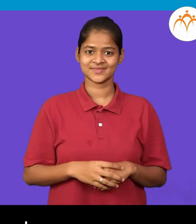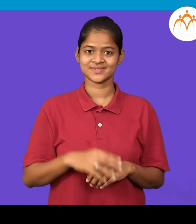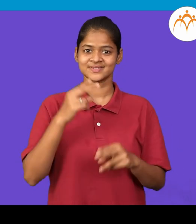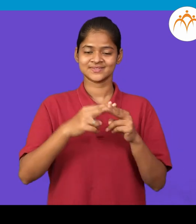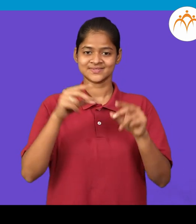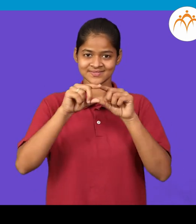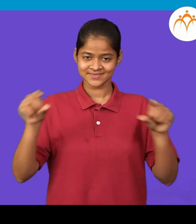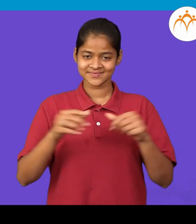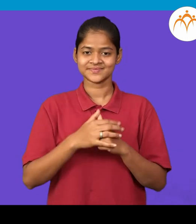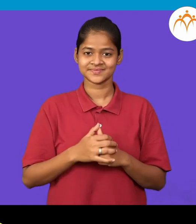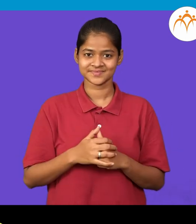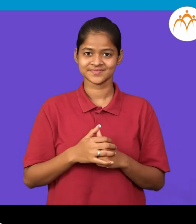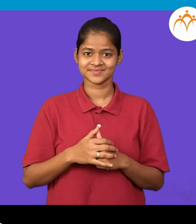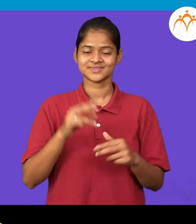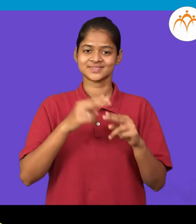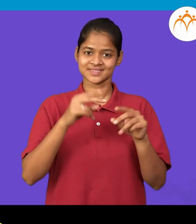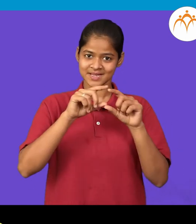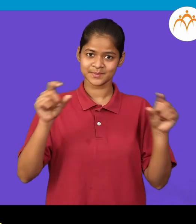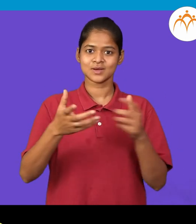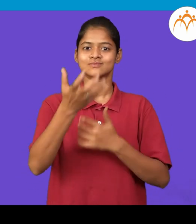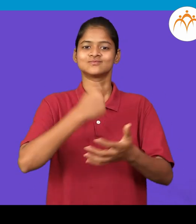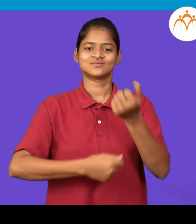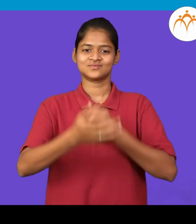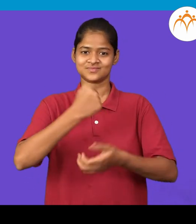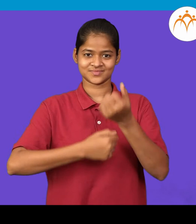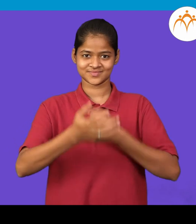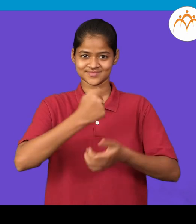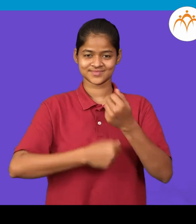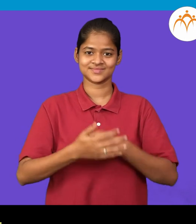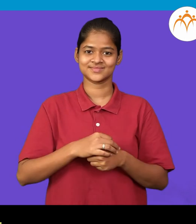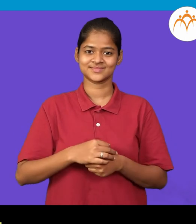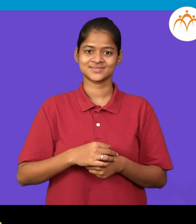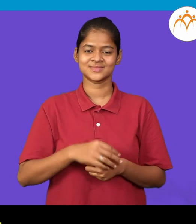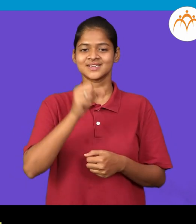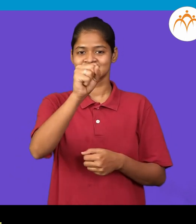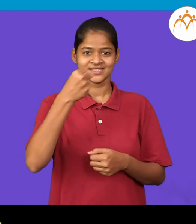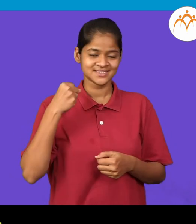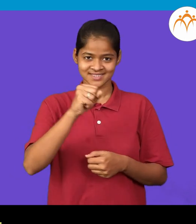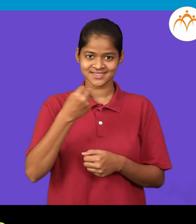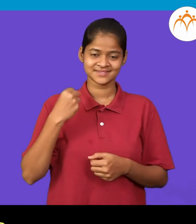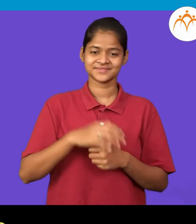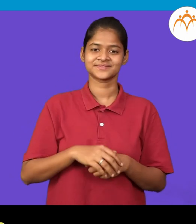Car, Cord, Add, Rope, Door,